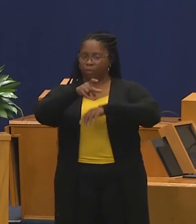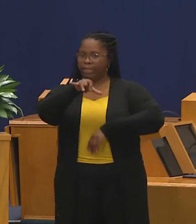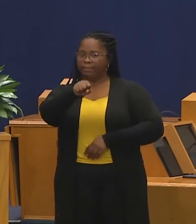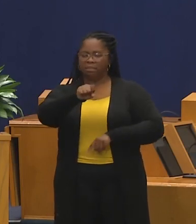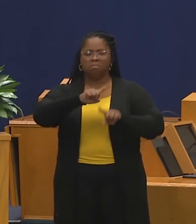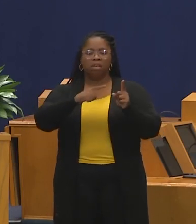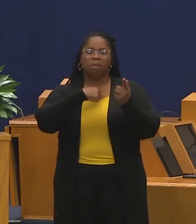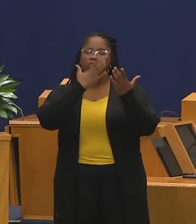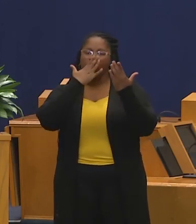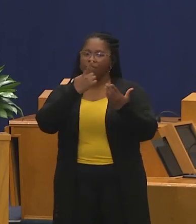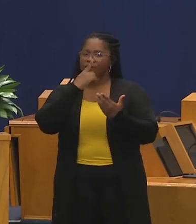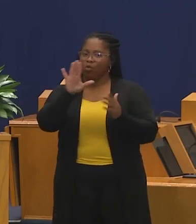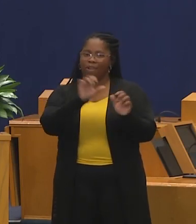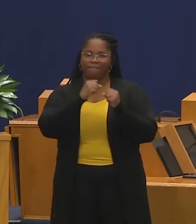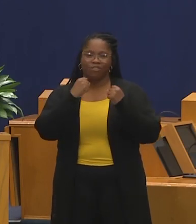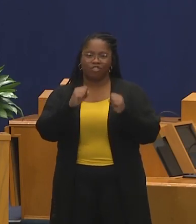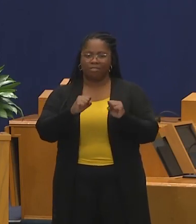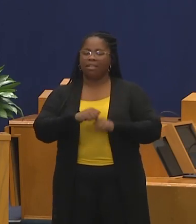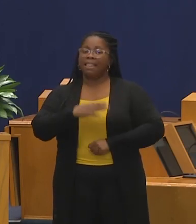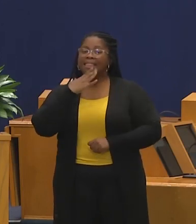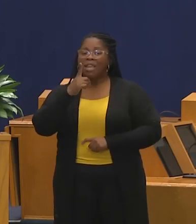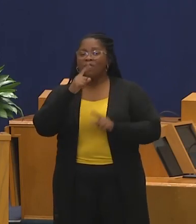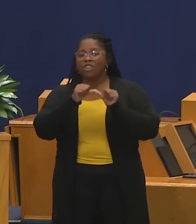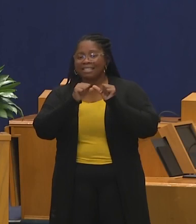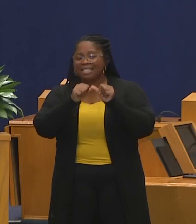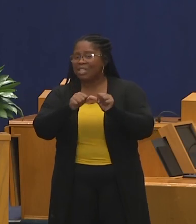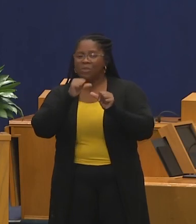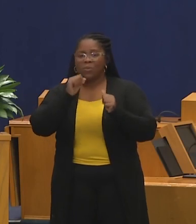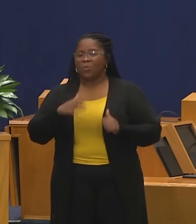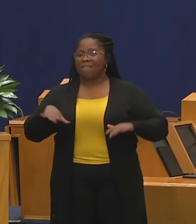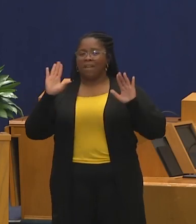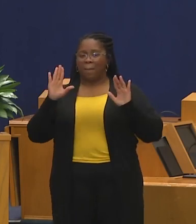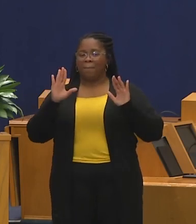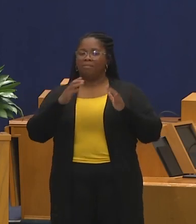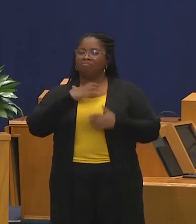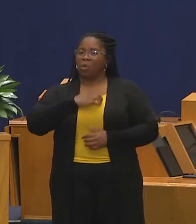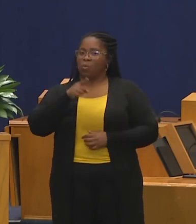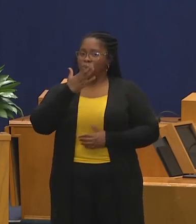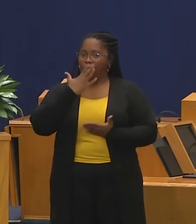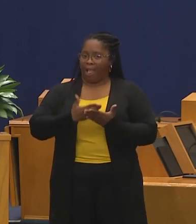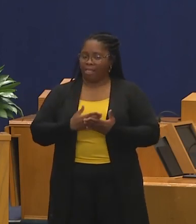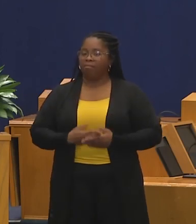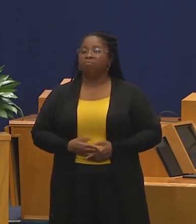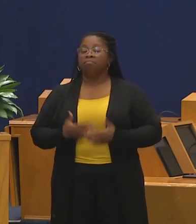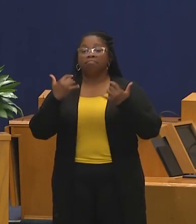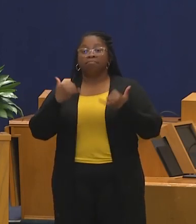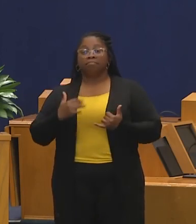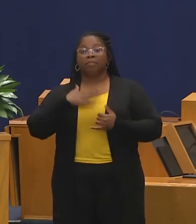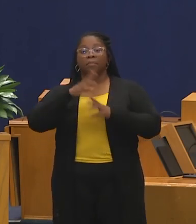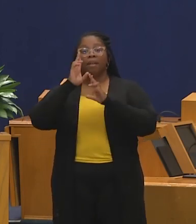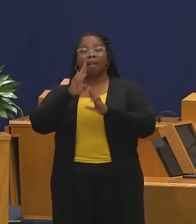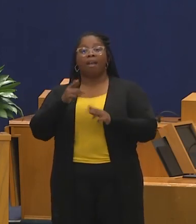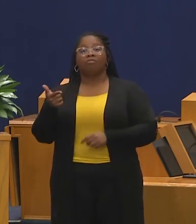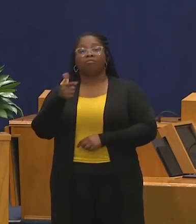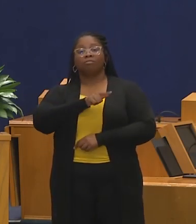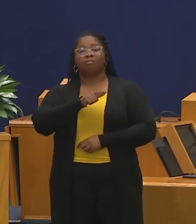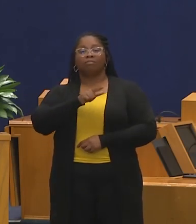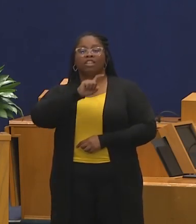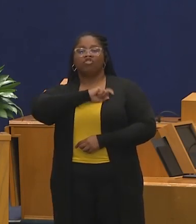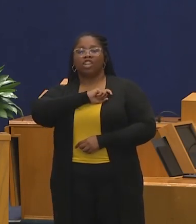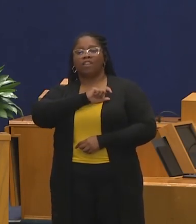efforts. I thank you for continuing them for the next several weeks, and I wish you well. With that, I have the honor to introduce Sheriff